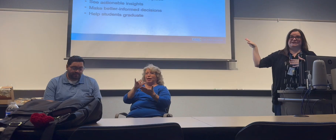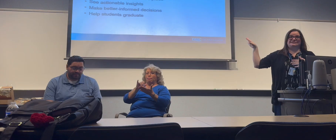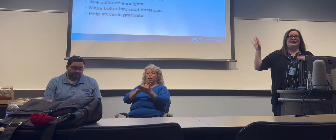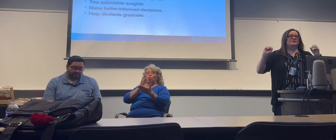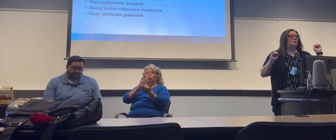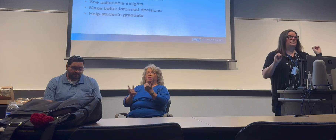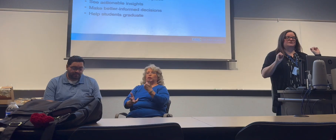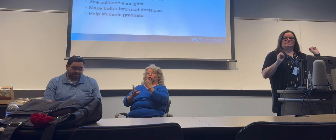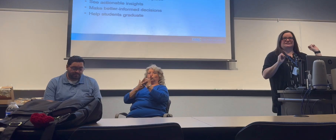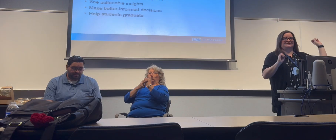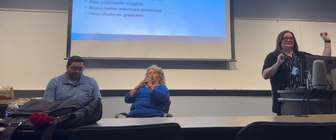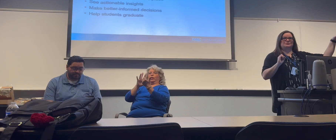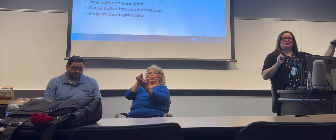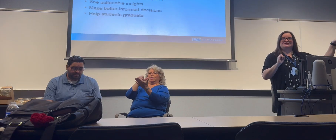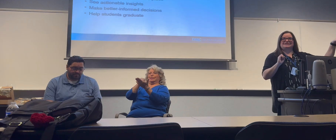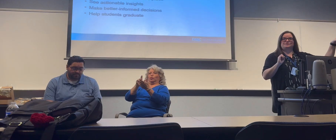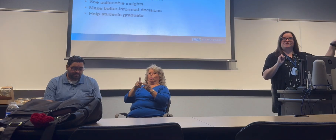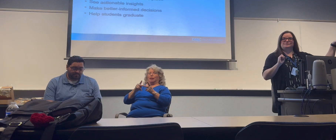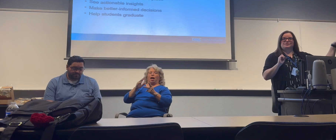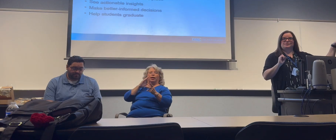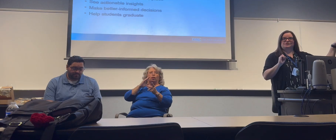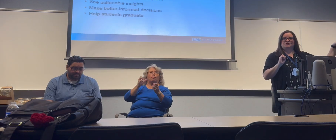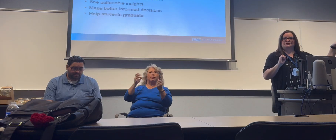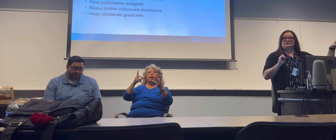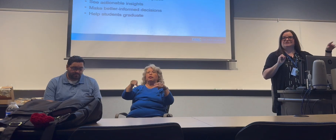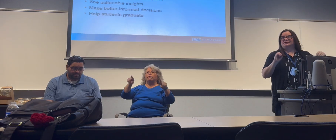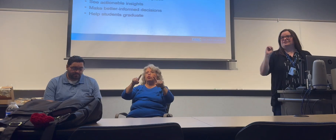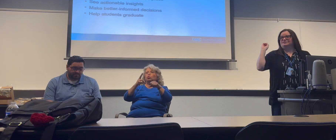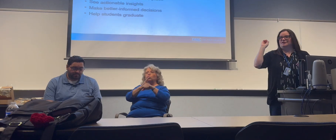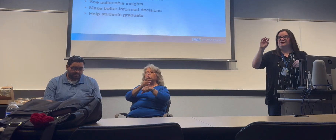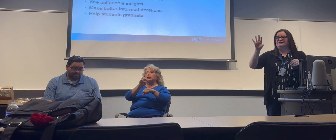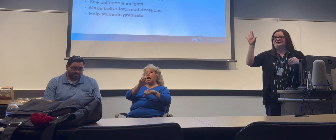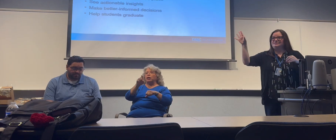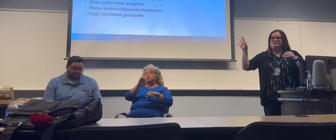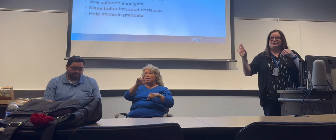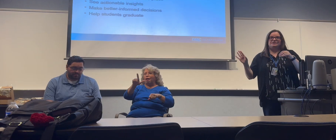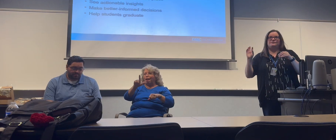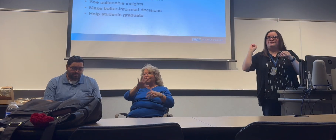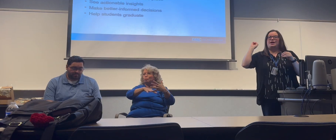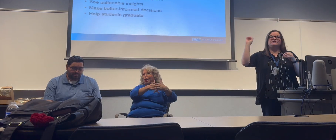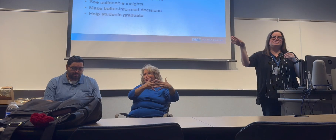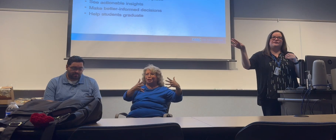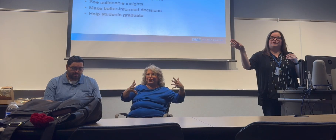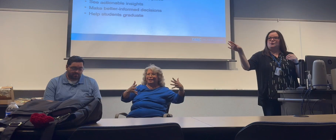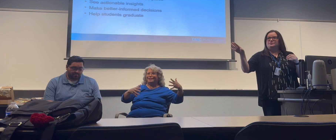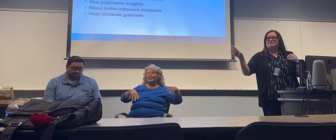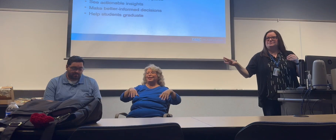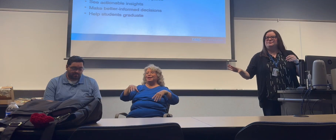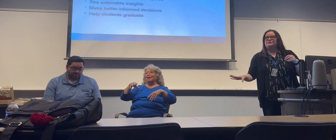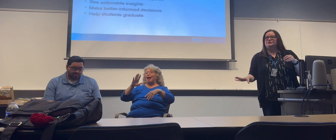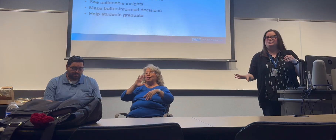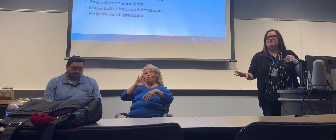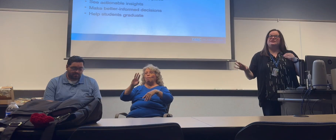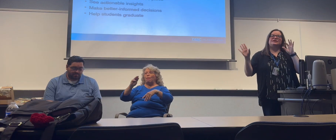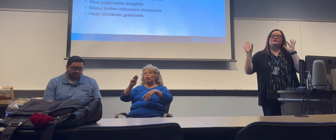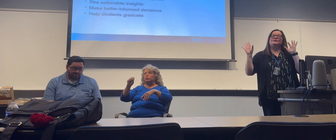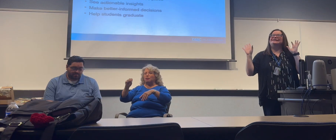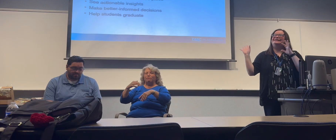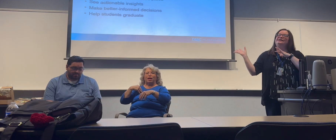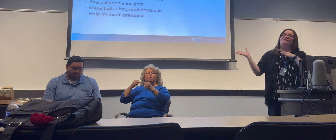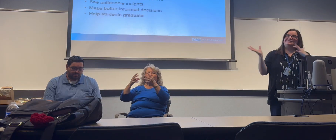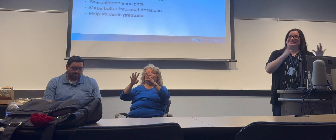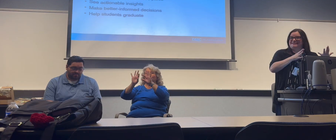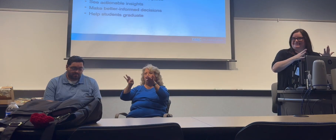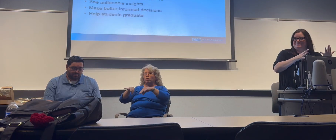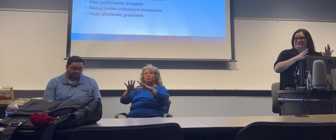centralized place. I know there's Excel sheets out there that people use. There's all these Microsoft forms that people use. If we